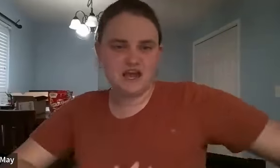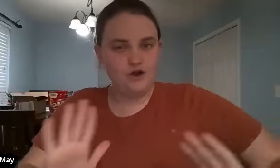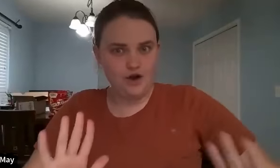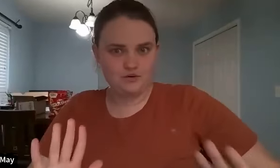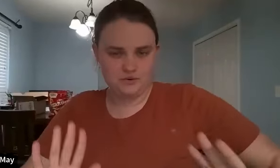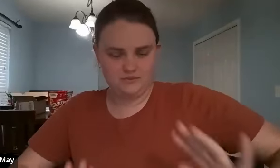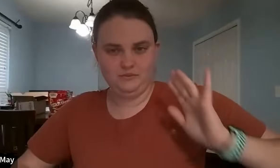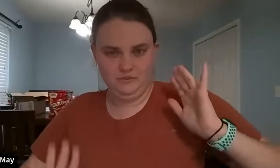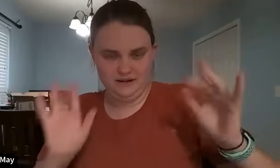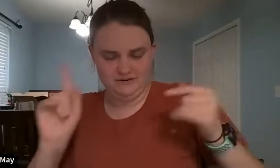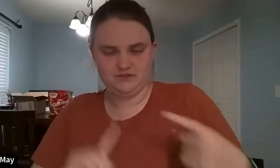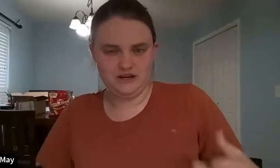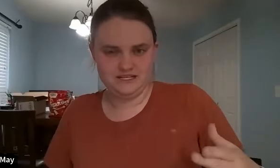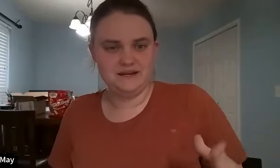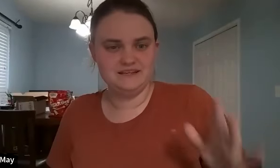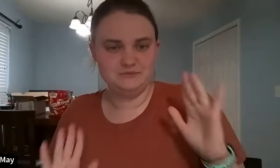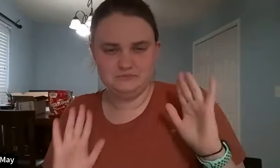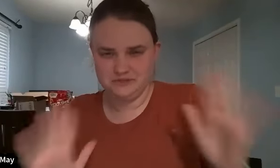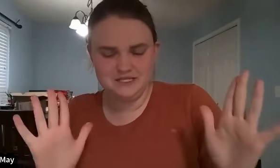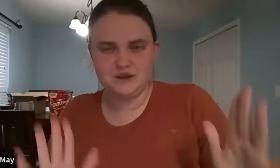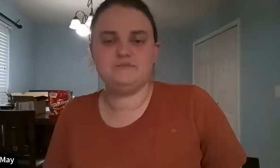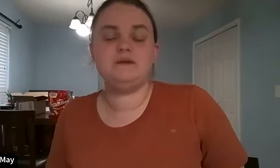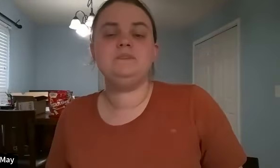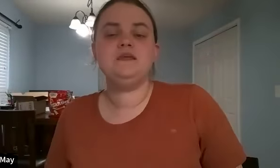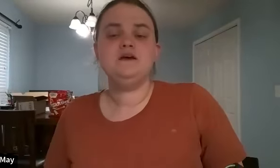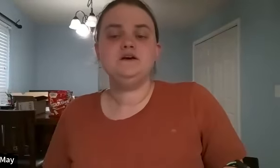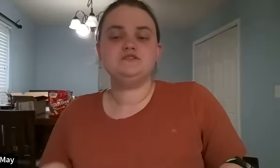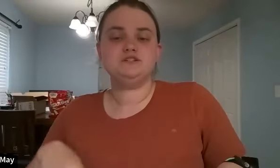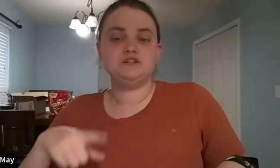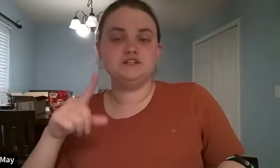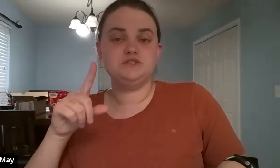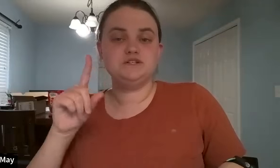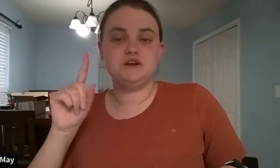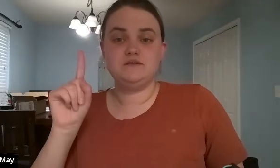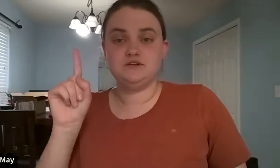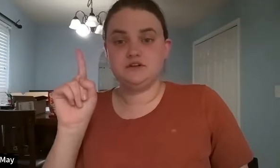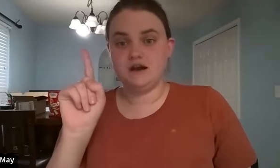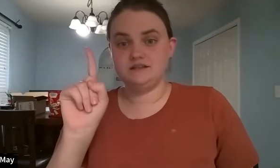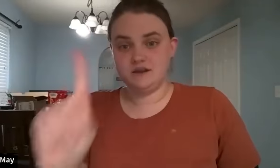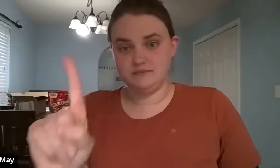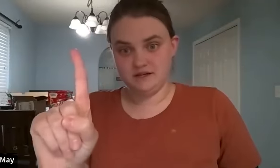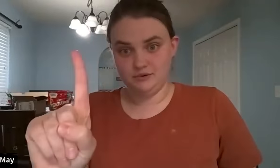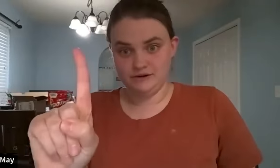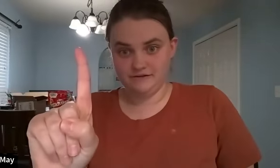of awkward when I'm trying to explain it. So please bear with me. So what you're going to do is you're going to have your non-dominant and a pointer